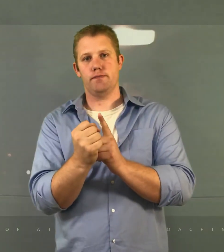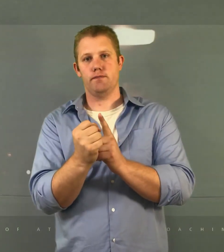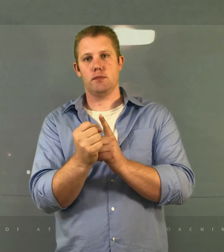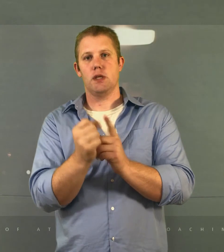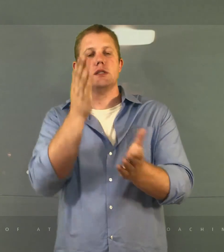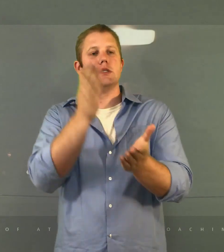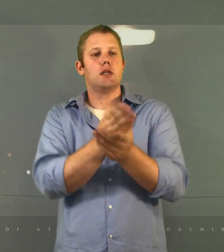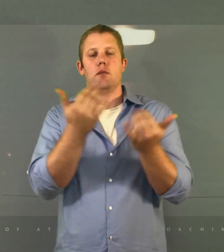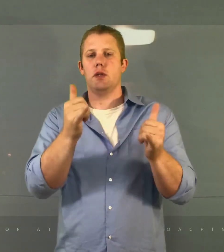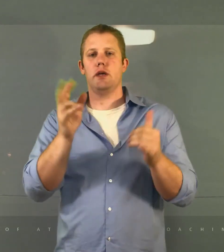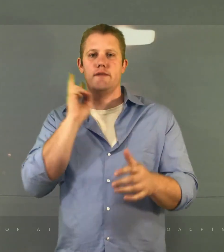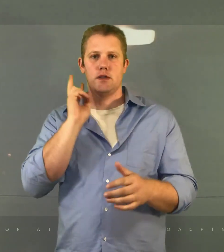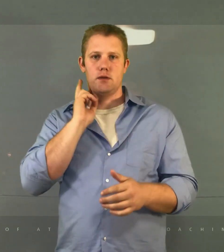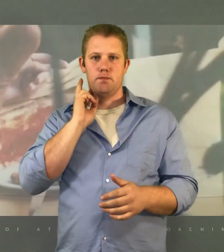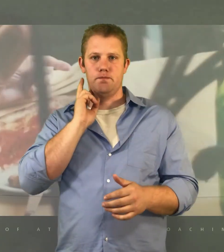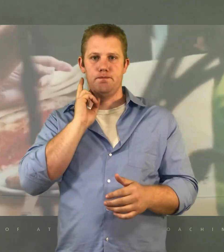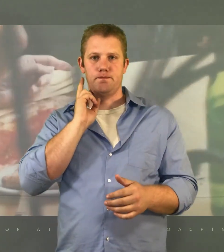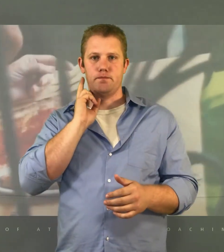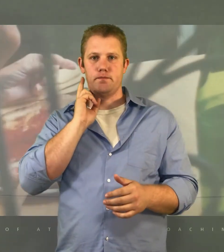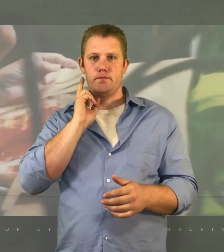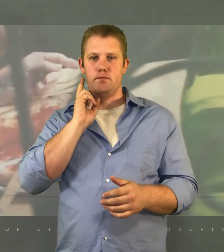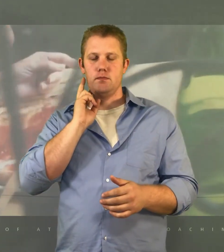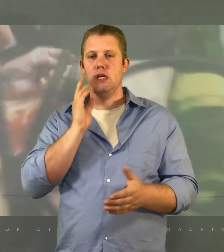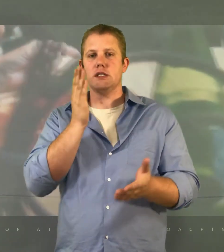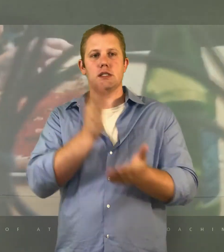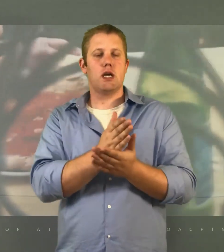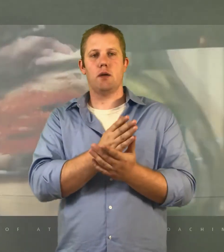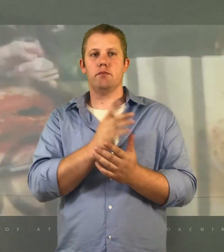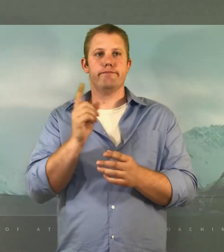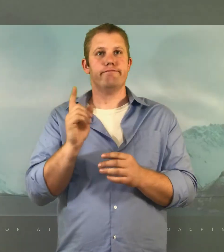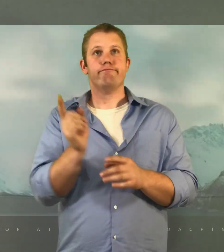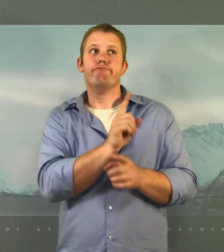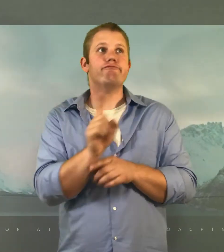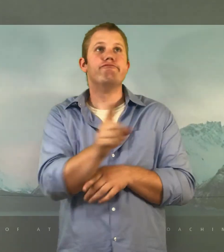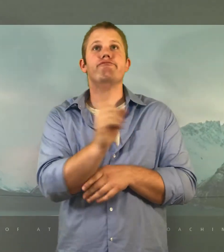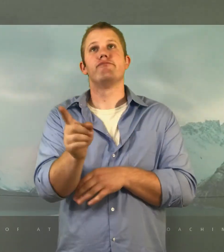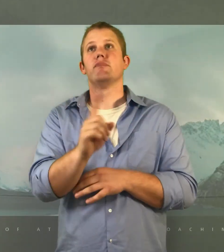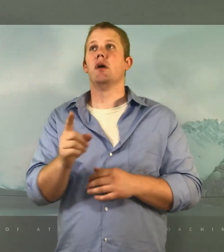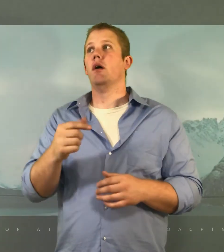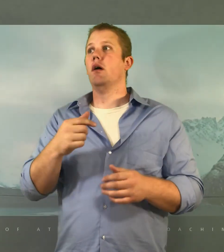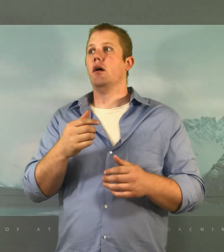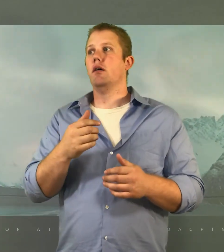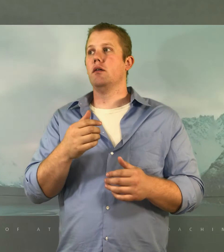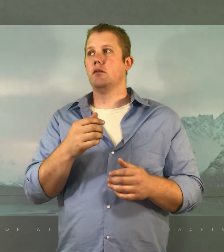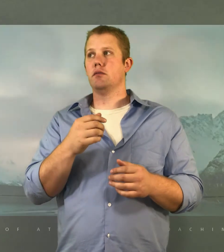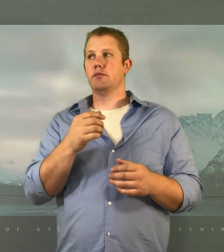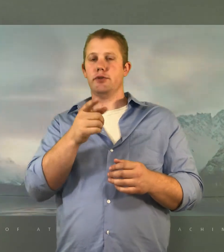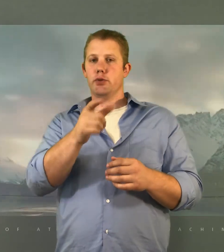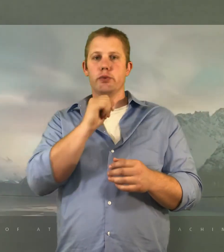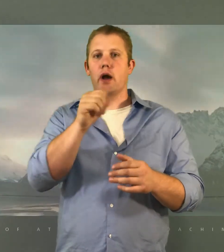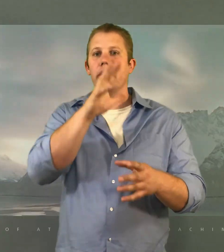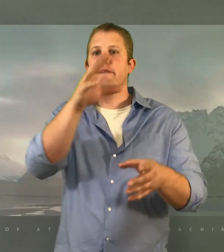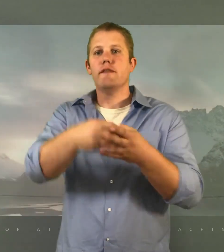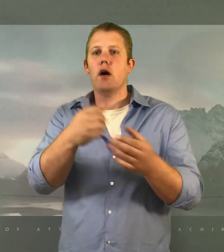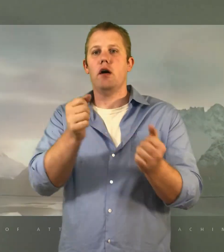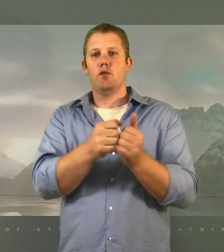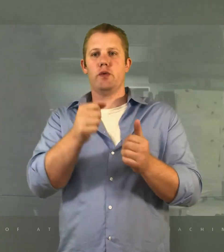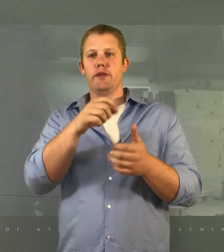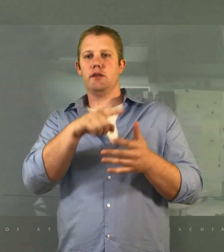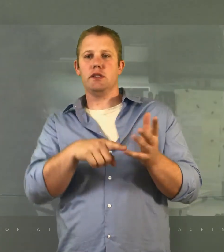things, people, and situations. Stop playing the victim. Stop running around acting as if you have nothing to